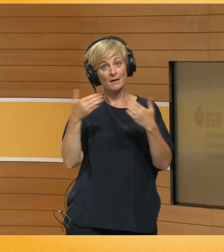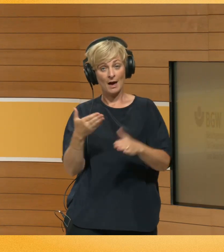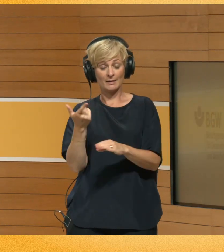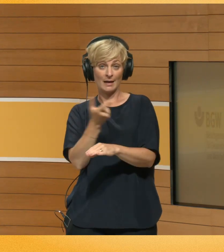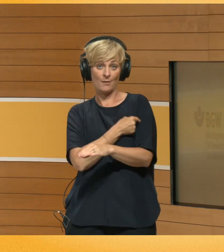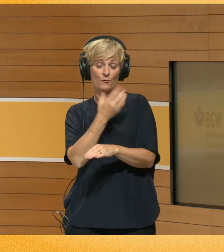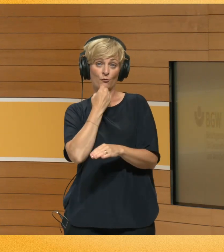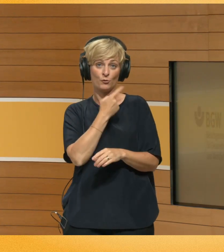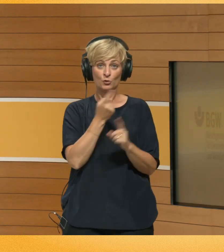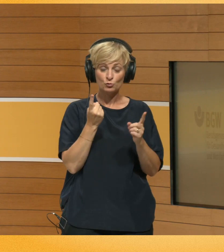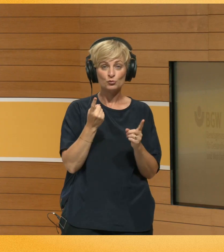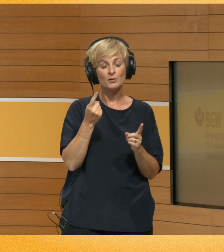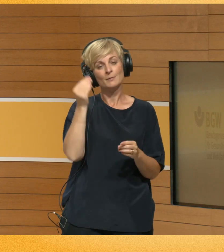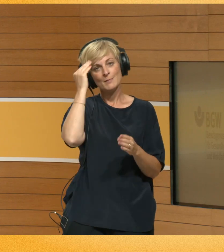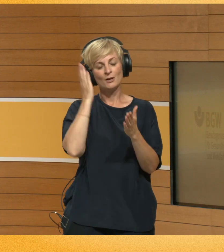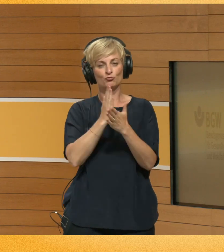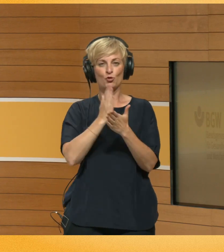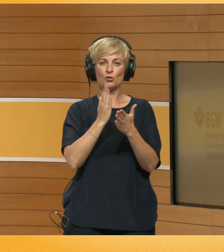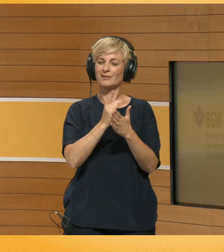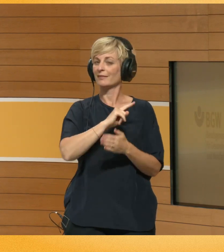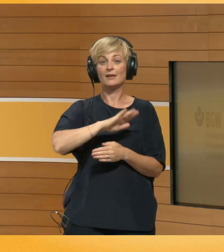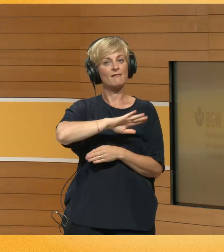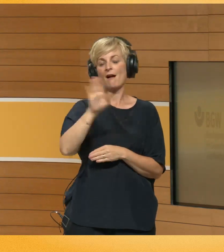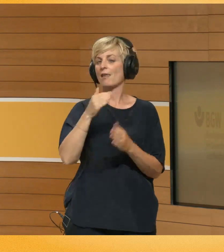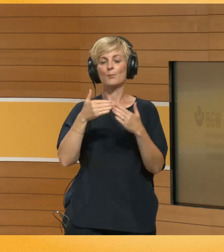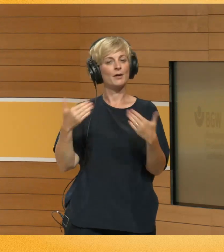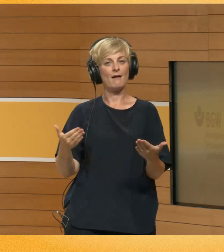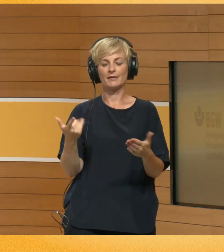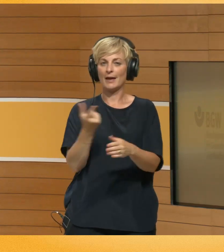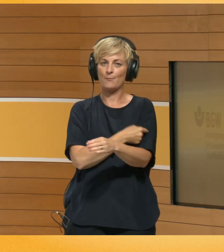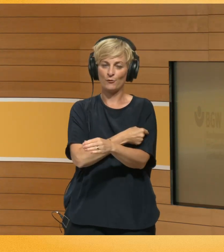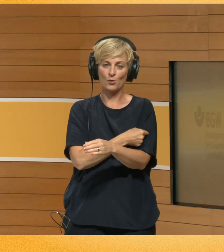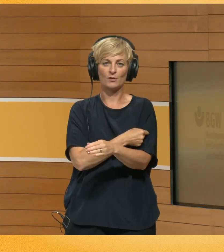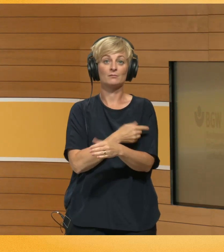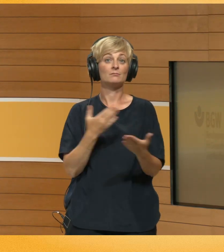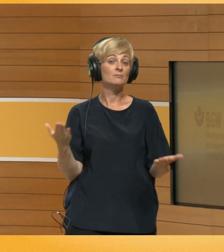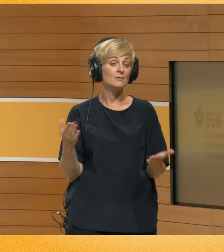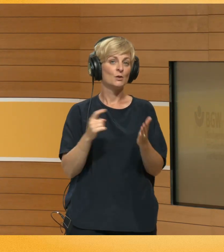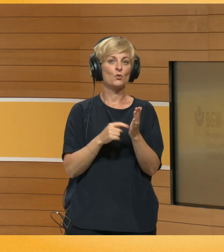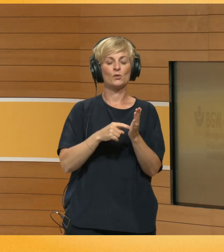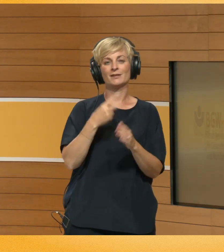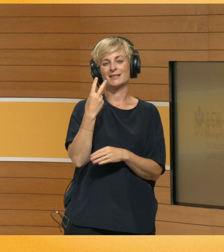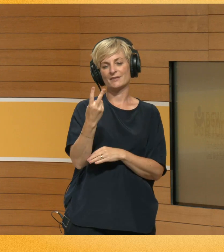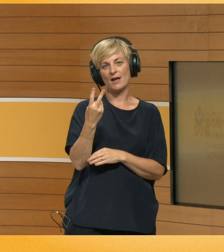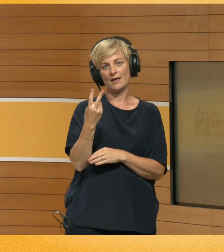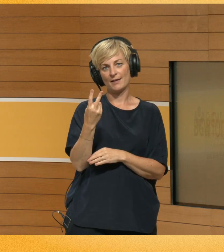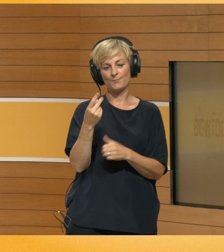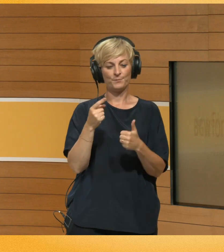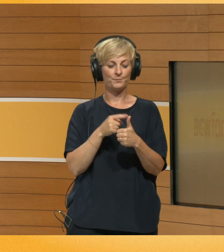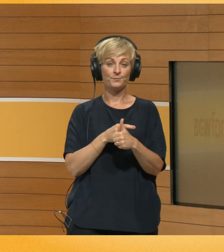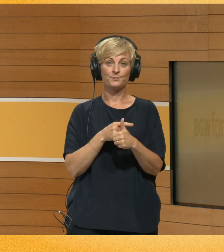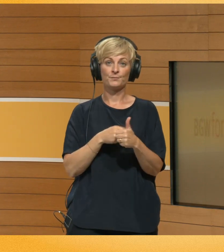major variables play out here, that men were, or the male gender, were more likely to